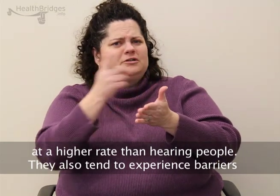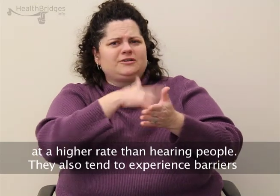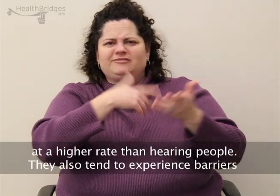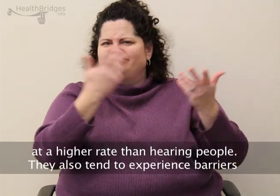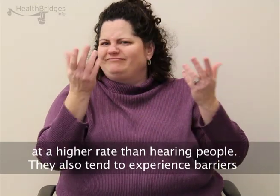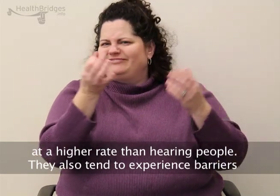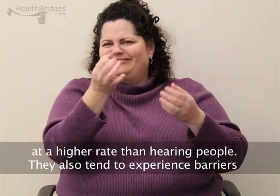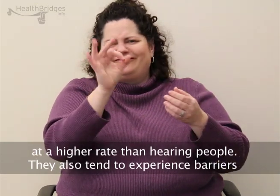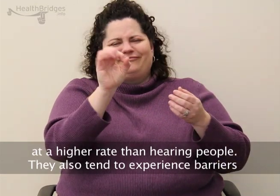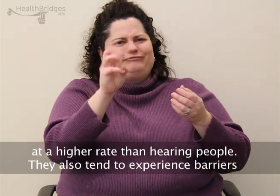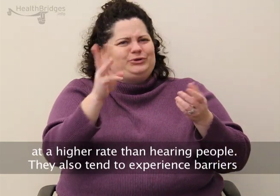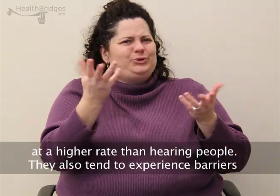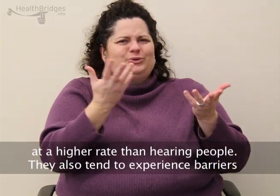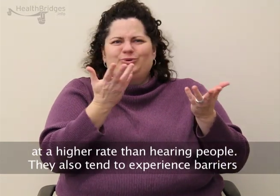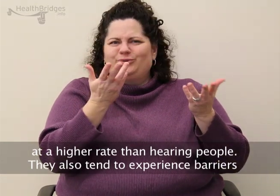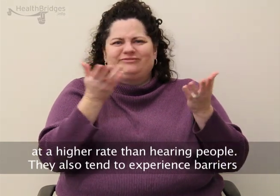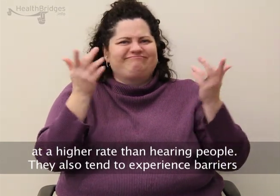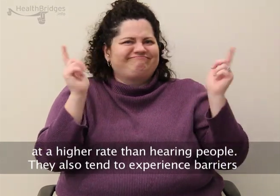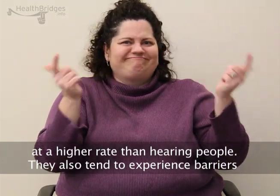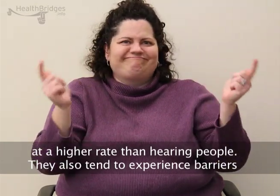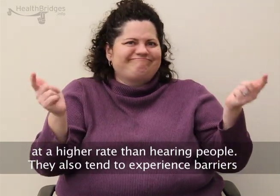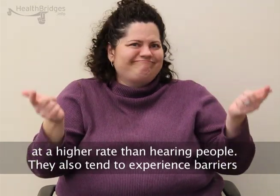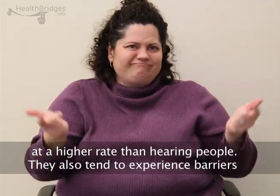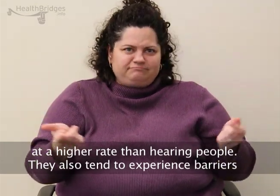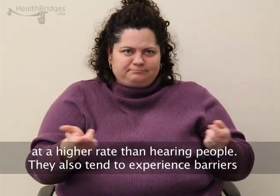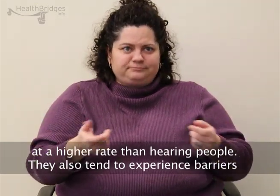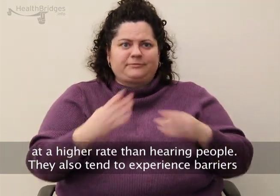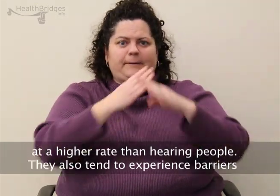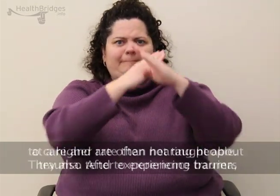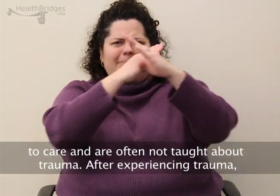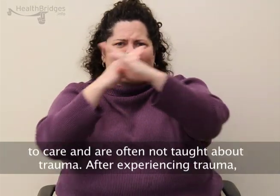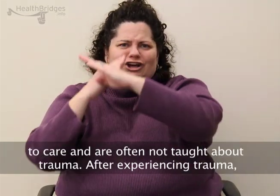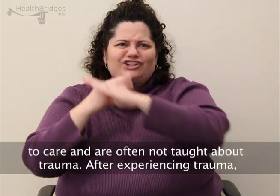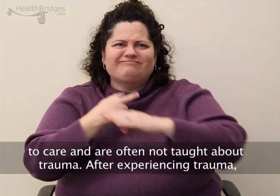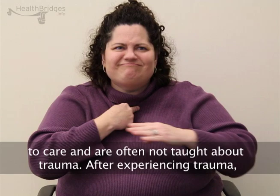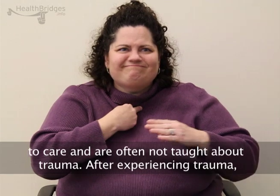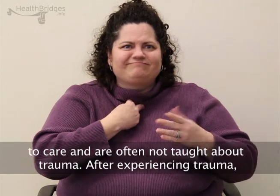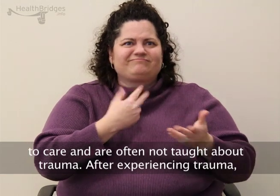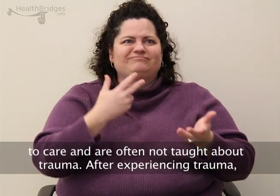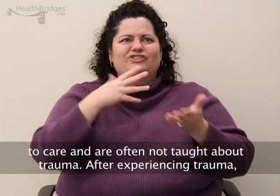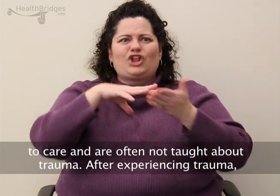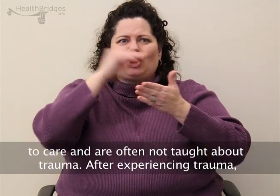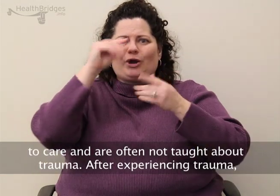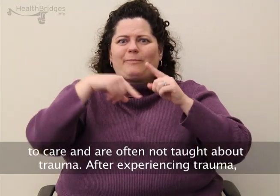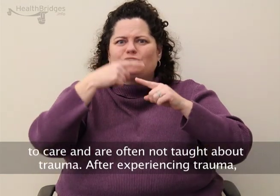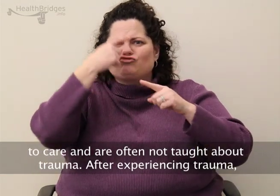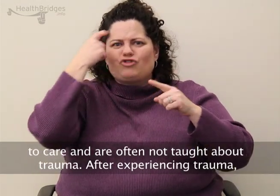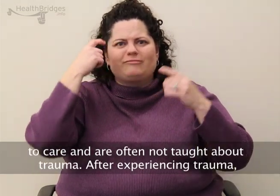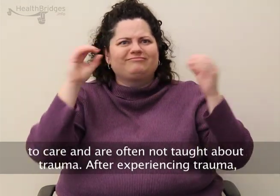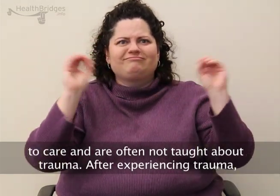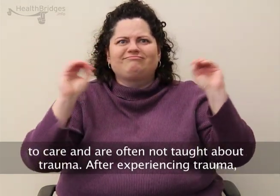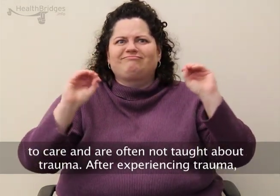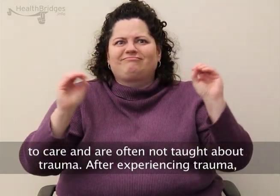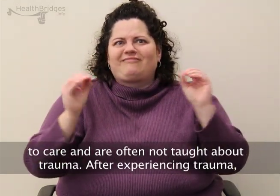people. They also tend to experience barriers to care and are often not taught about